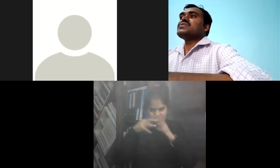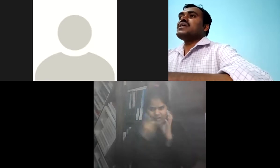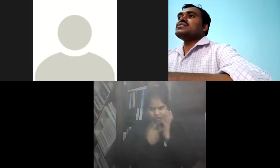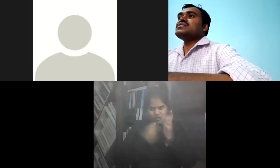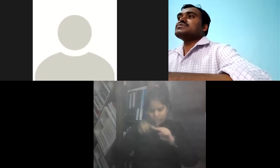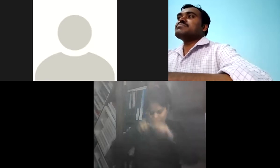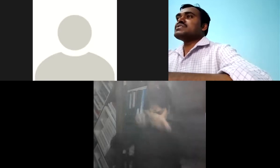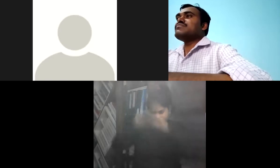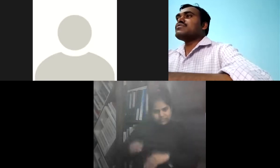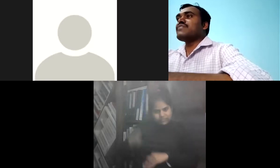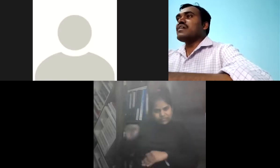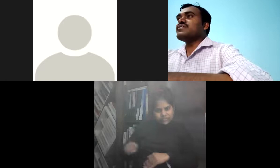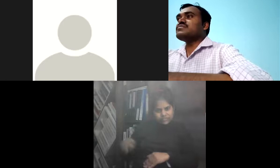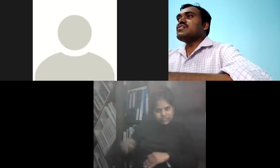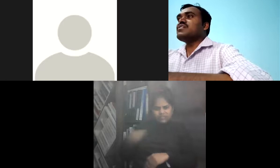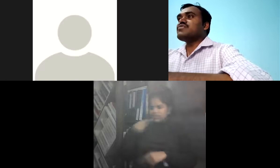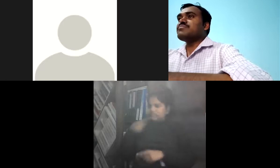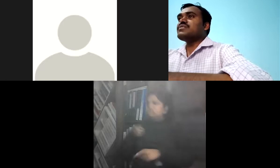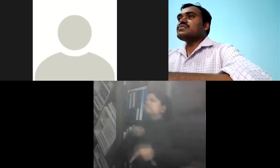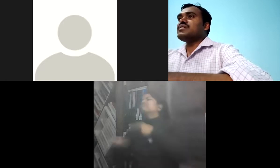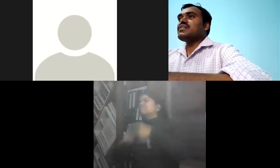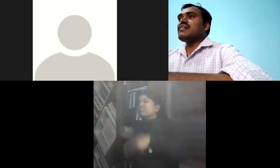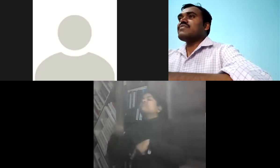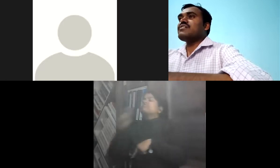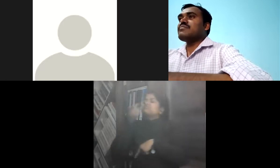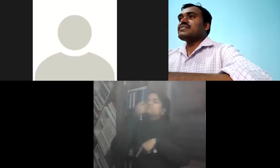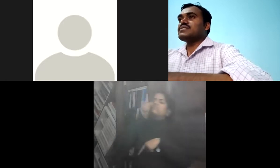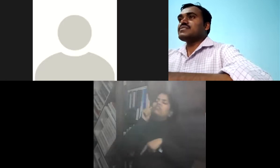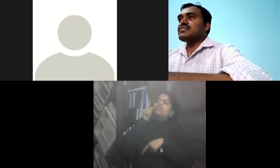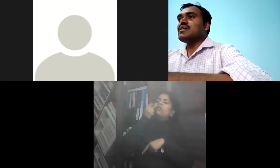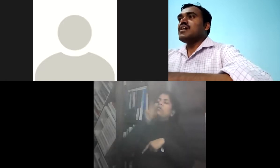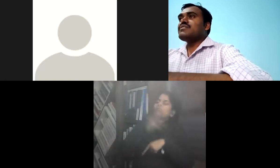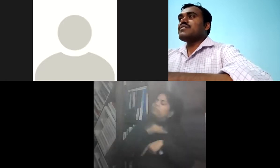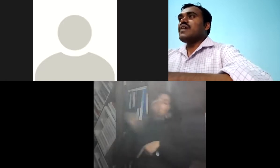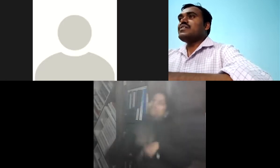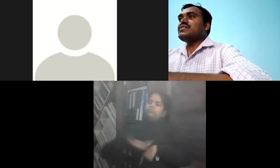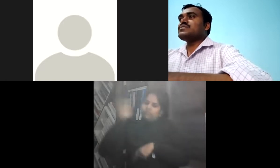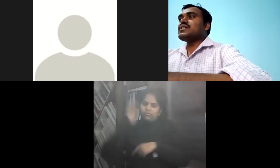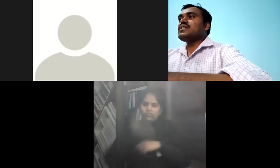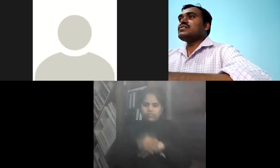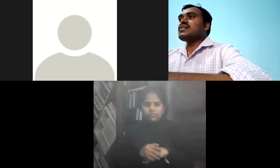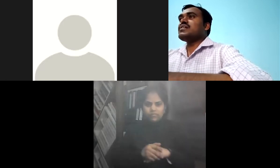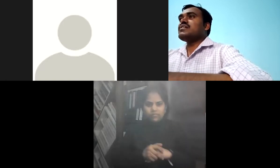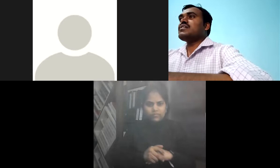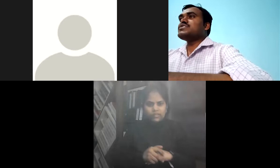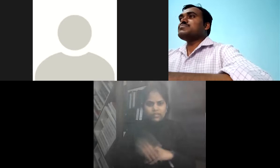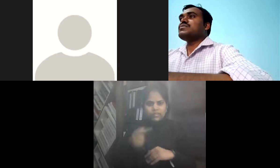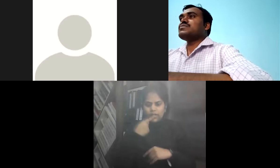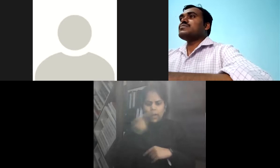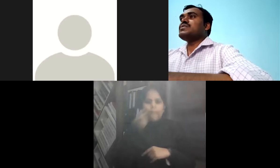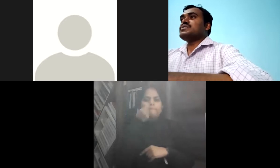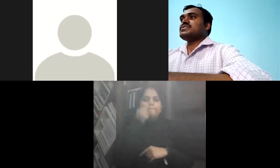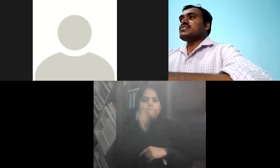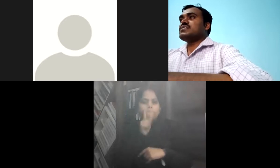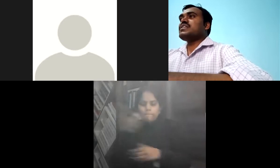manipulated to kill his presumptive fathers, John Bronsky and Alfred Mazrat. He was a father to Kurt and husband